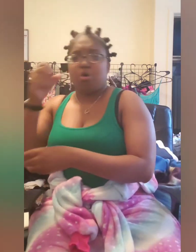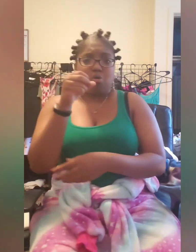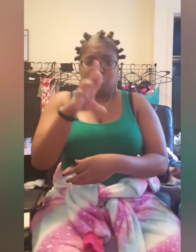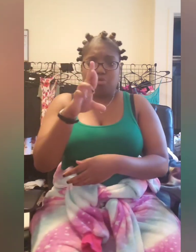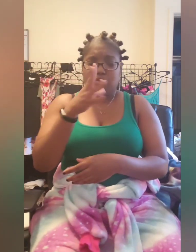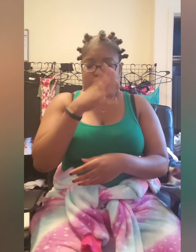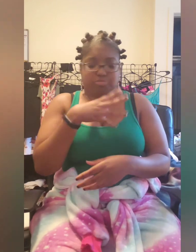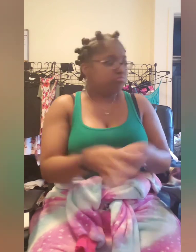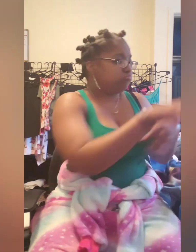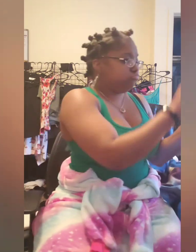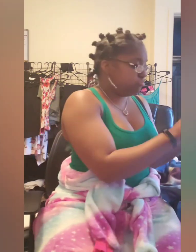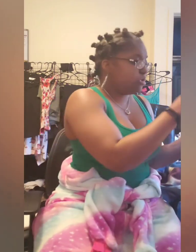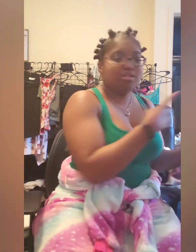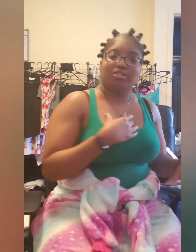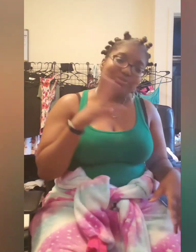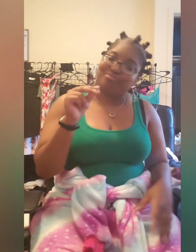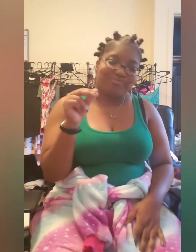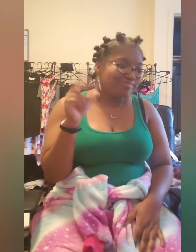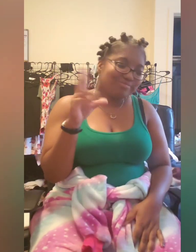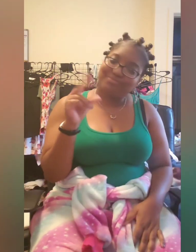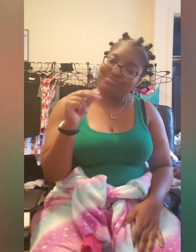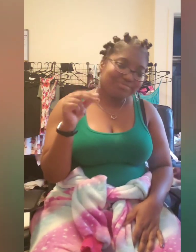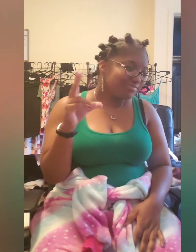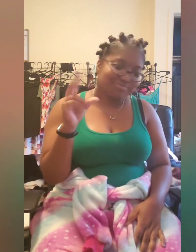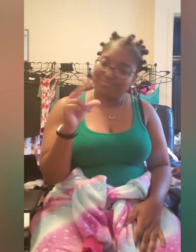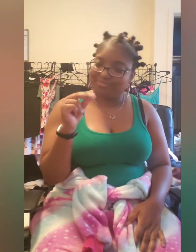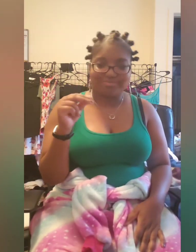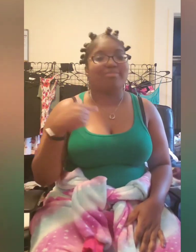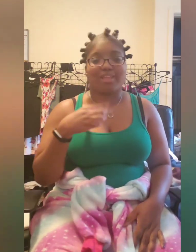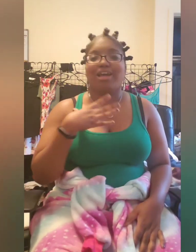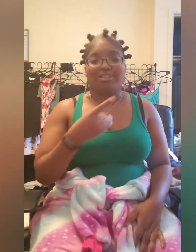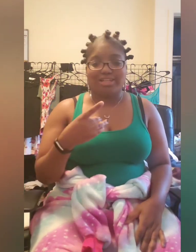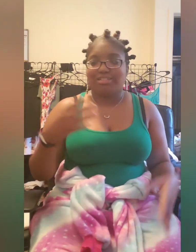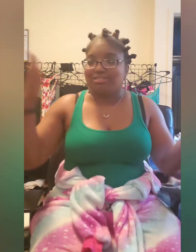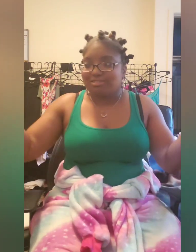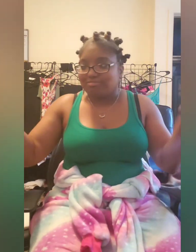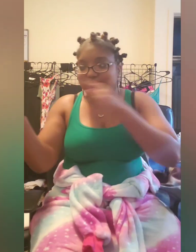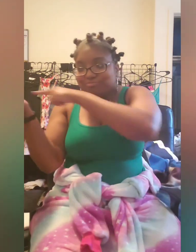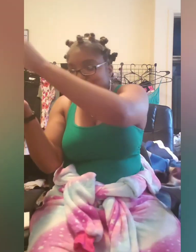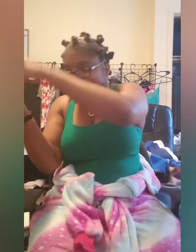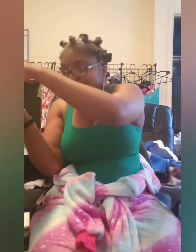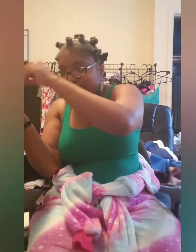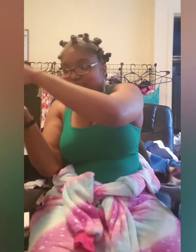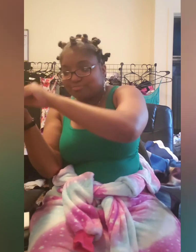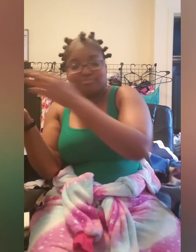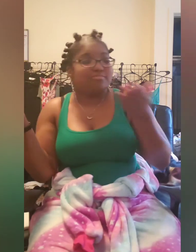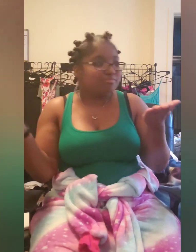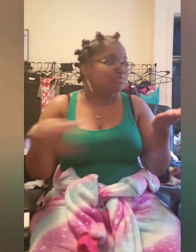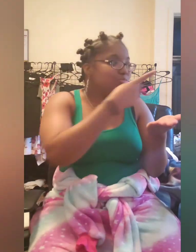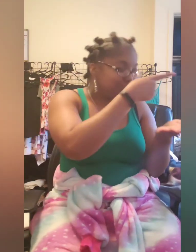I like what I like for men and I like what I like for women. And I don't feel like I should have to pick just because,